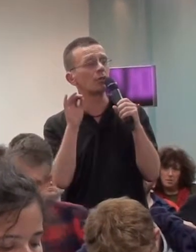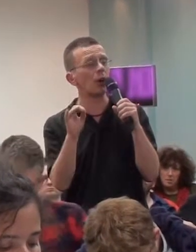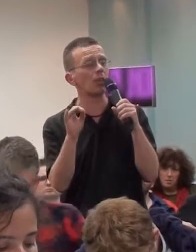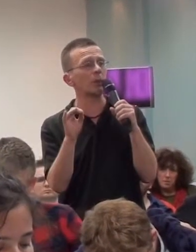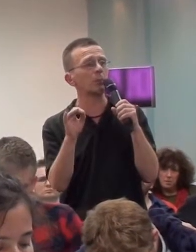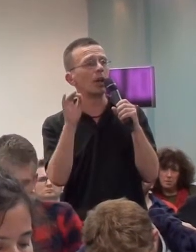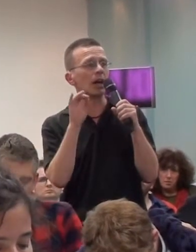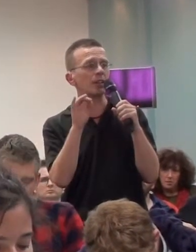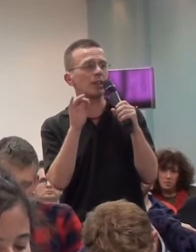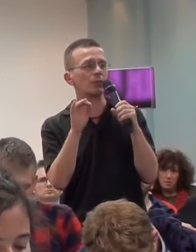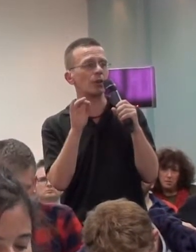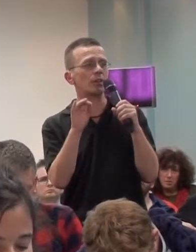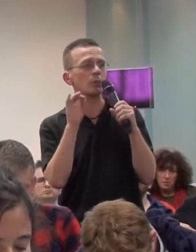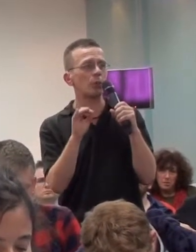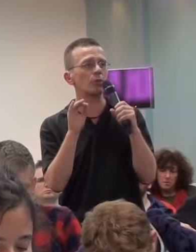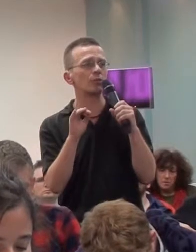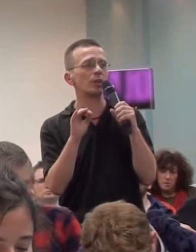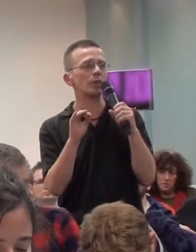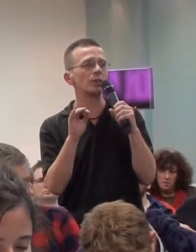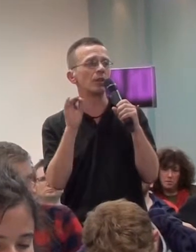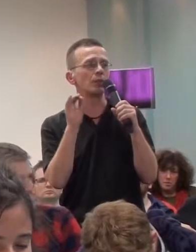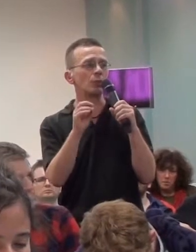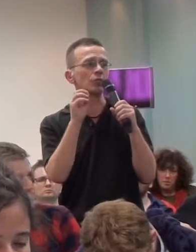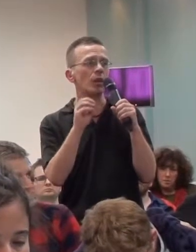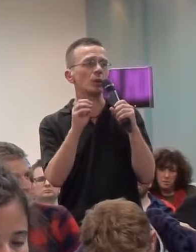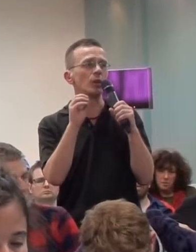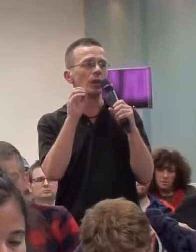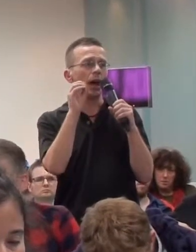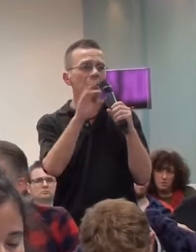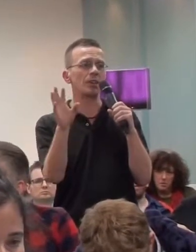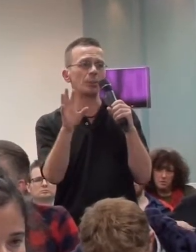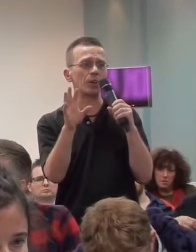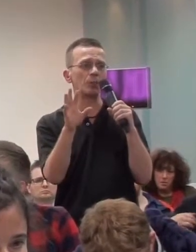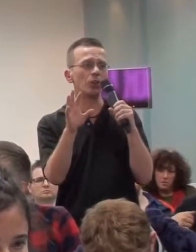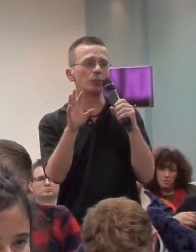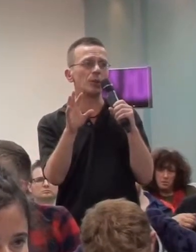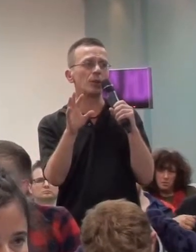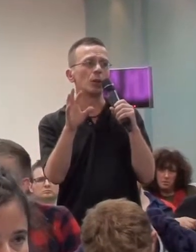killing for them, and that therefore it's important for us to reach out in the